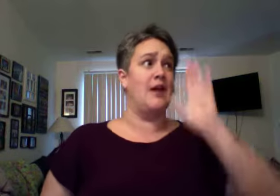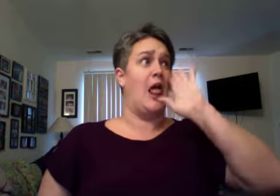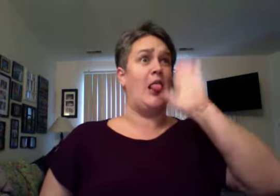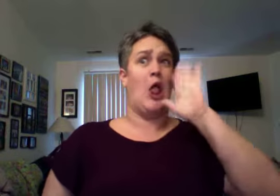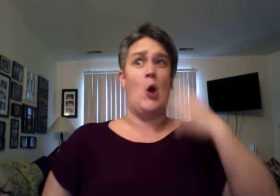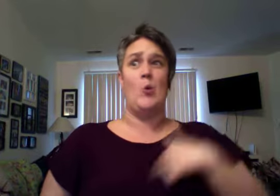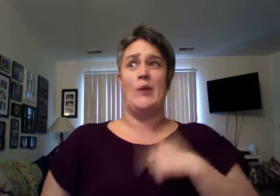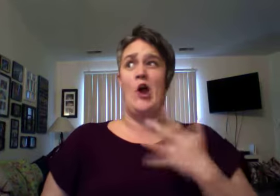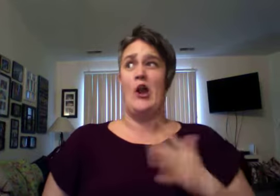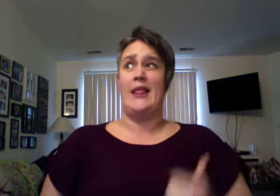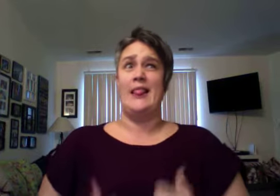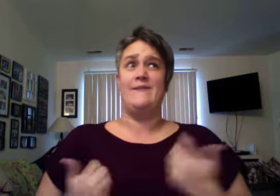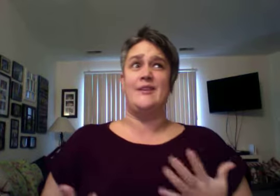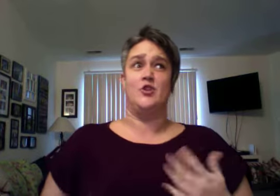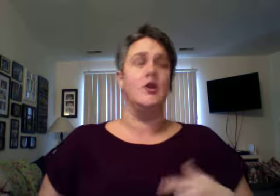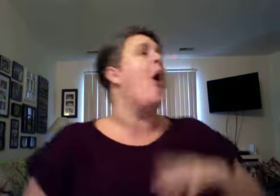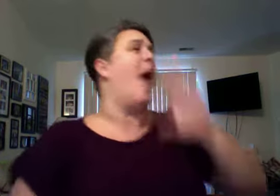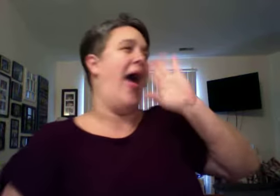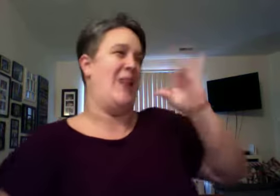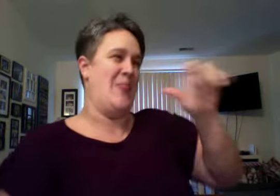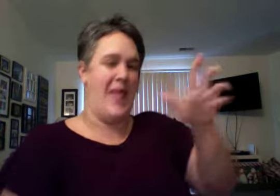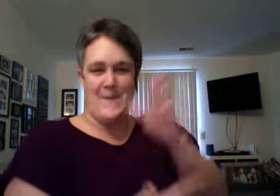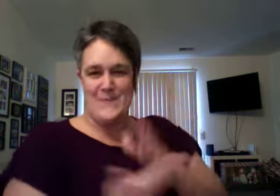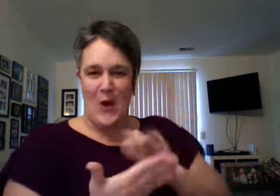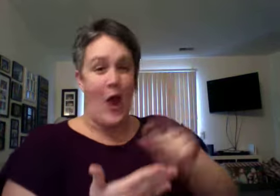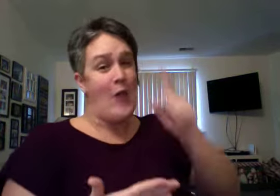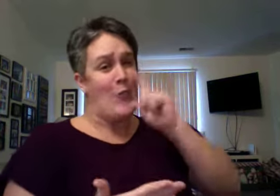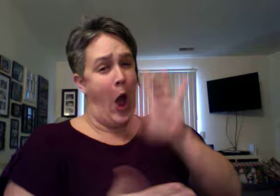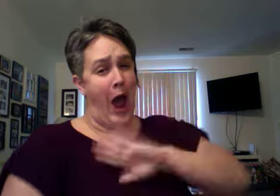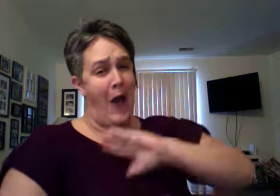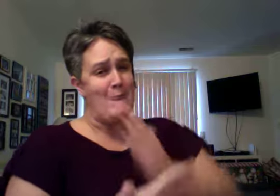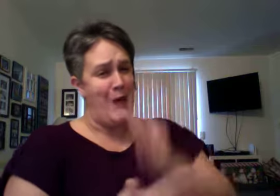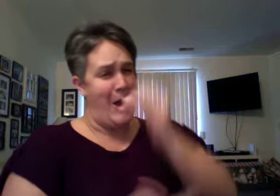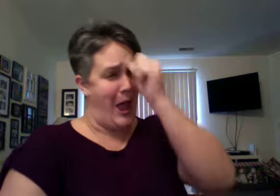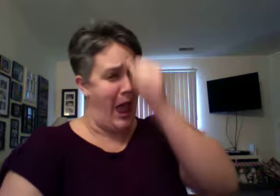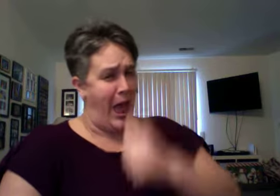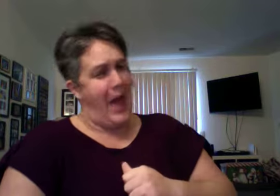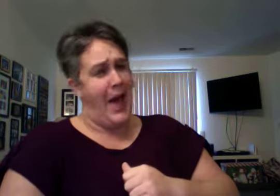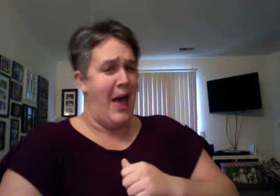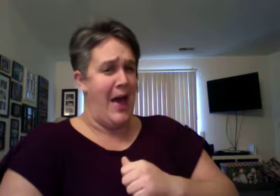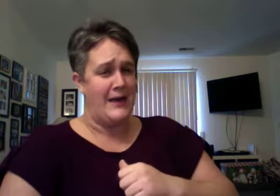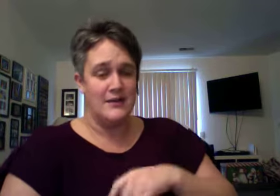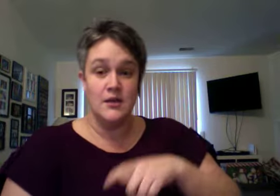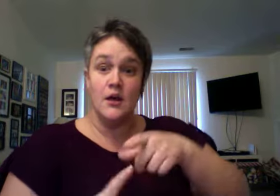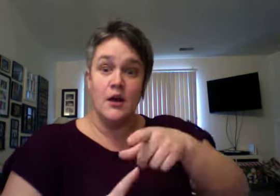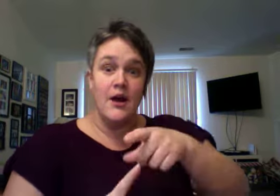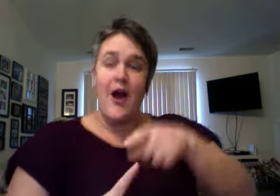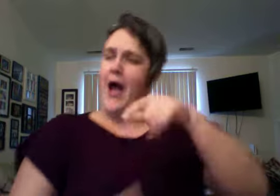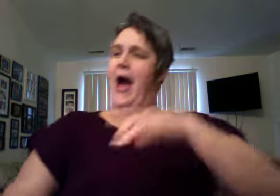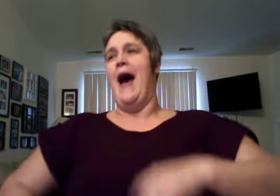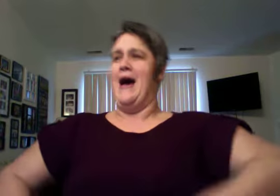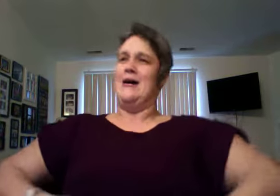here? Right. I know this part. He thought he made it to India. Aha! This is India, and these people